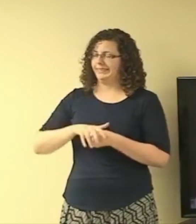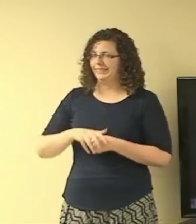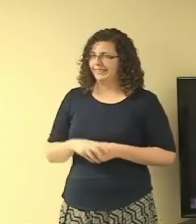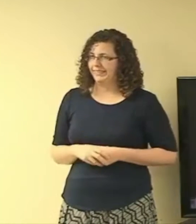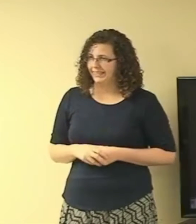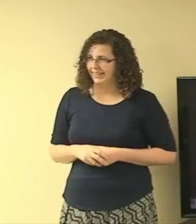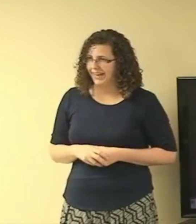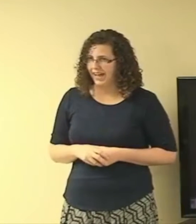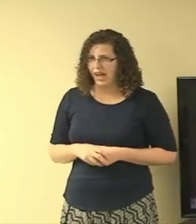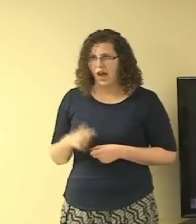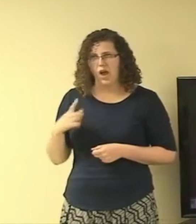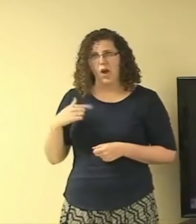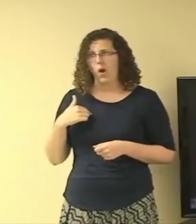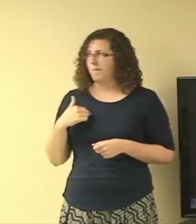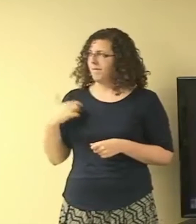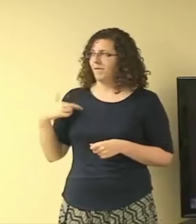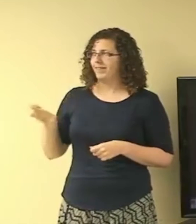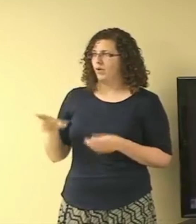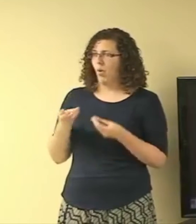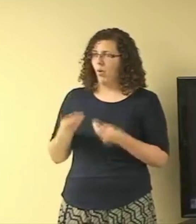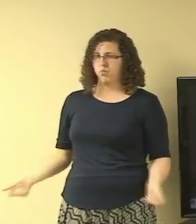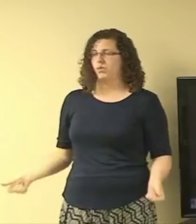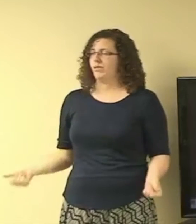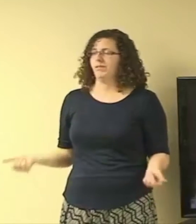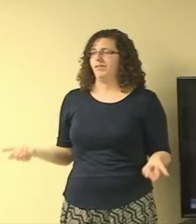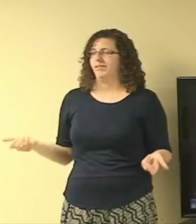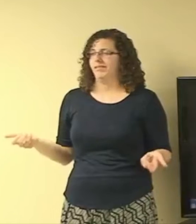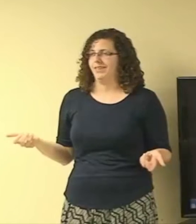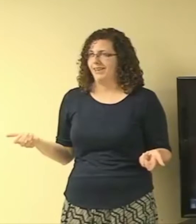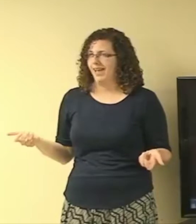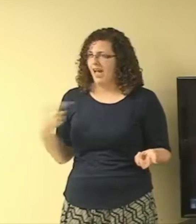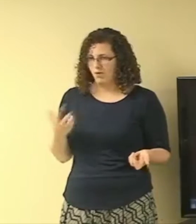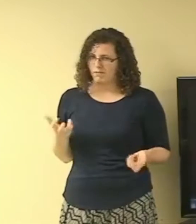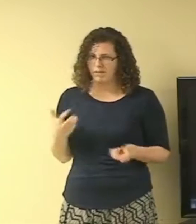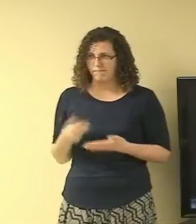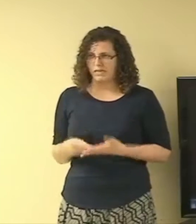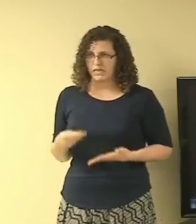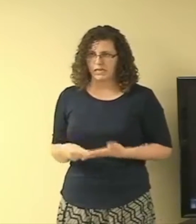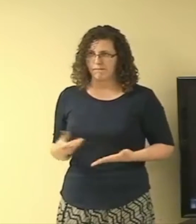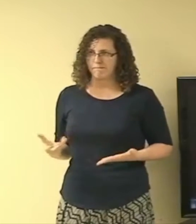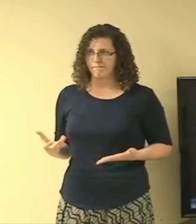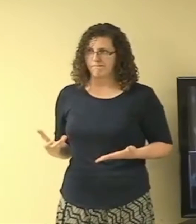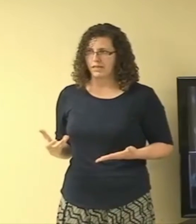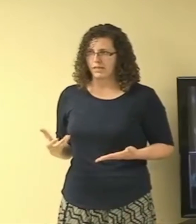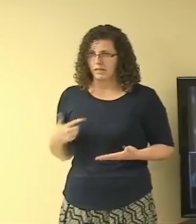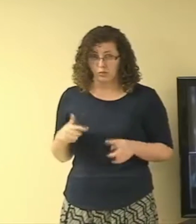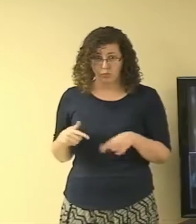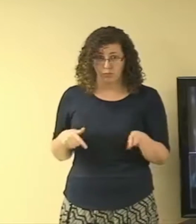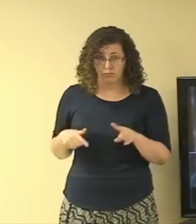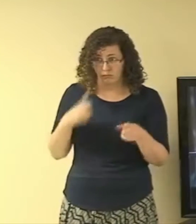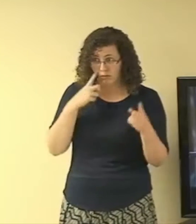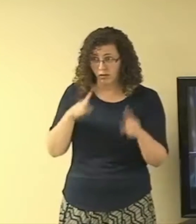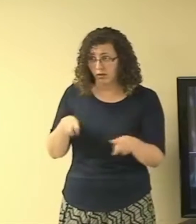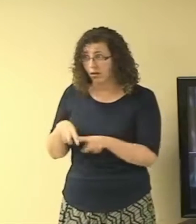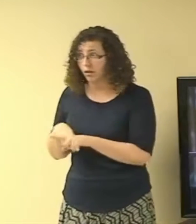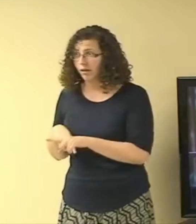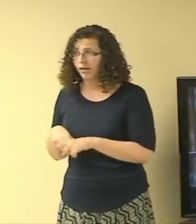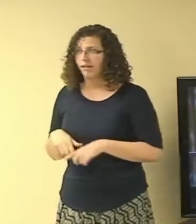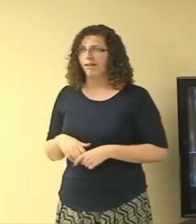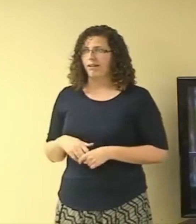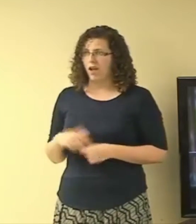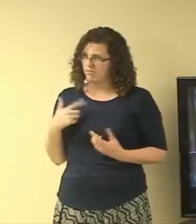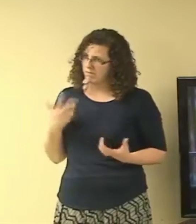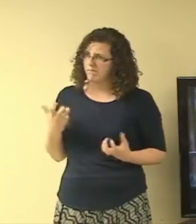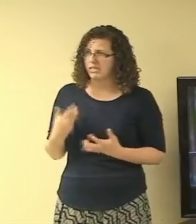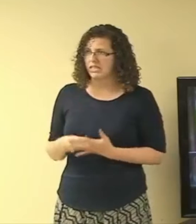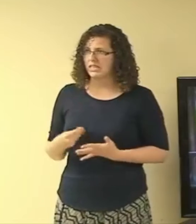I mean, I'd lose my religion in about a minute and a half. I want my money. Anybody else with me? Yeah. Want my